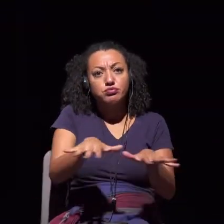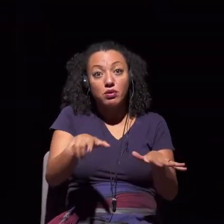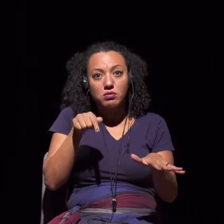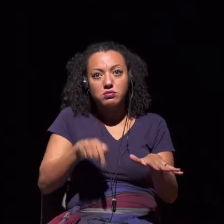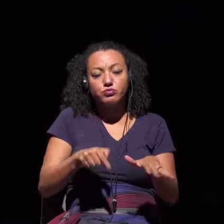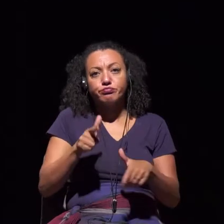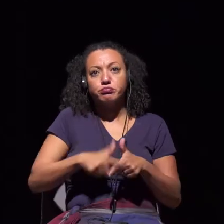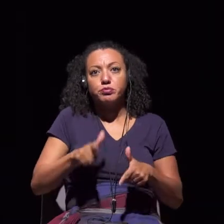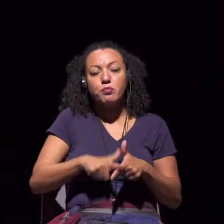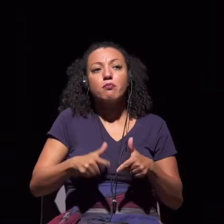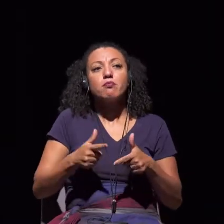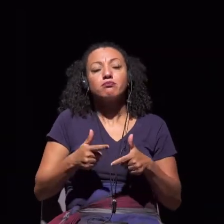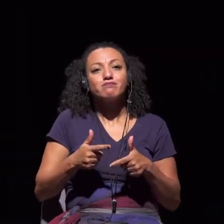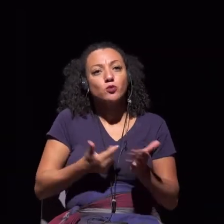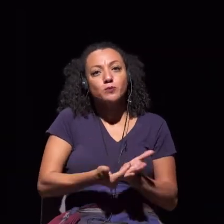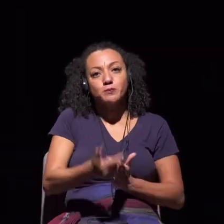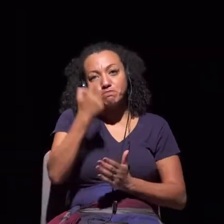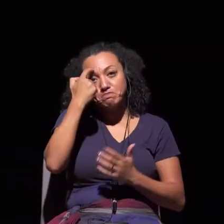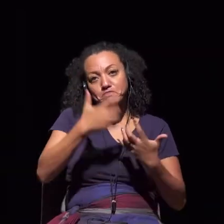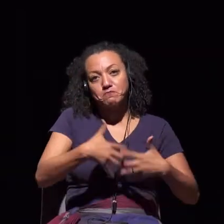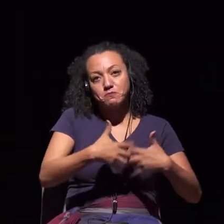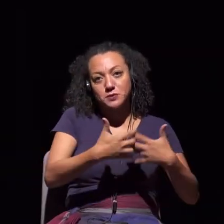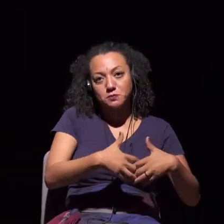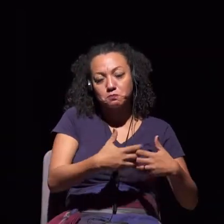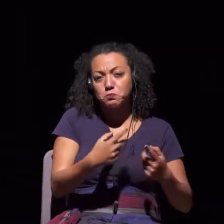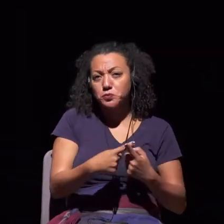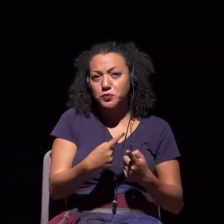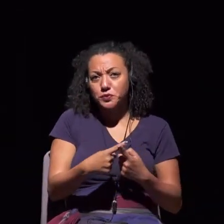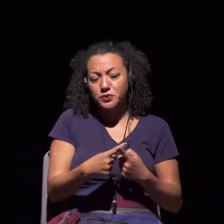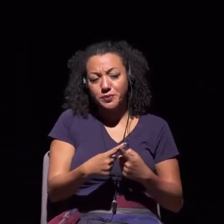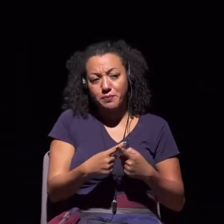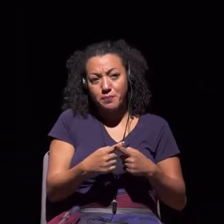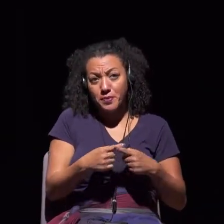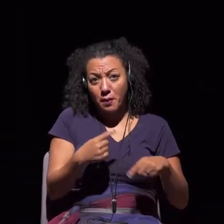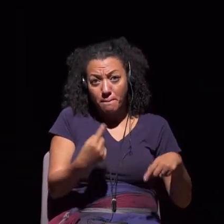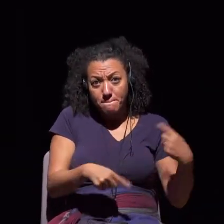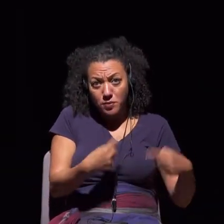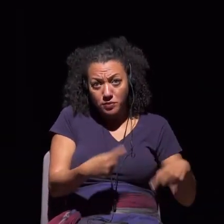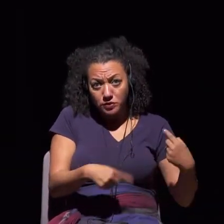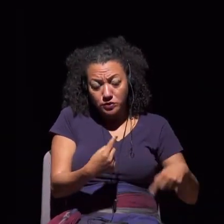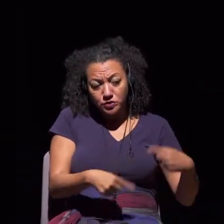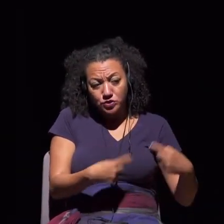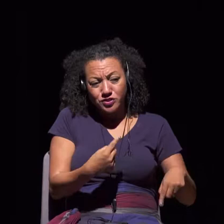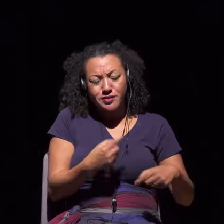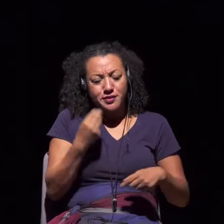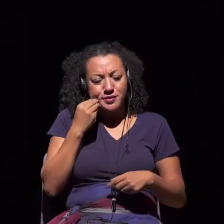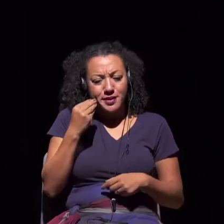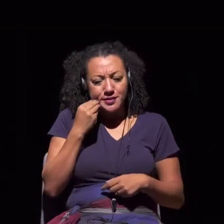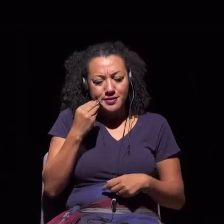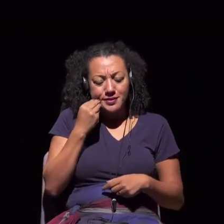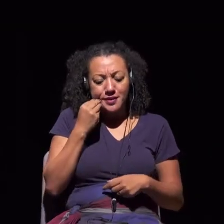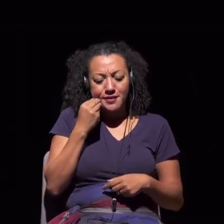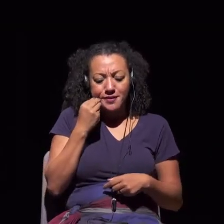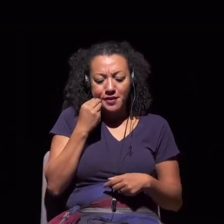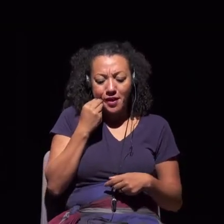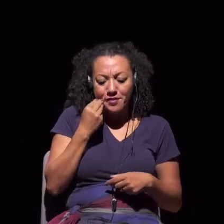politics, while politics was trying to define, redefine,